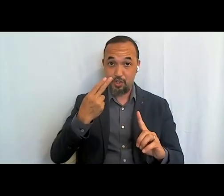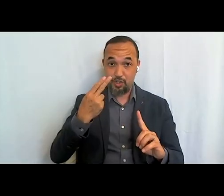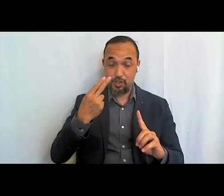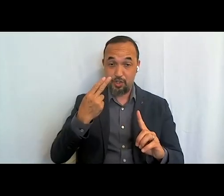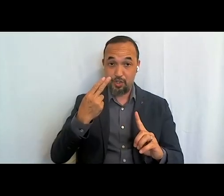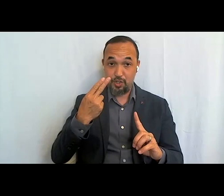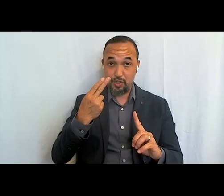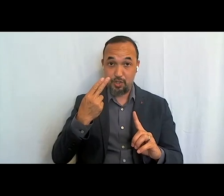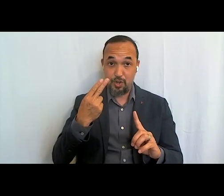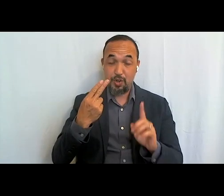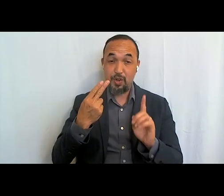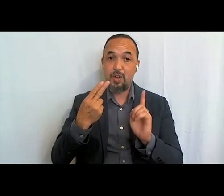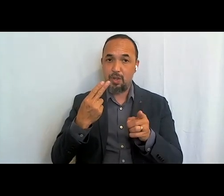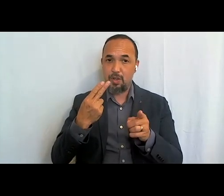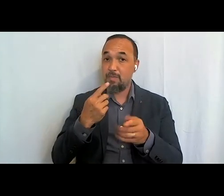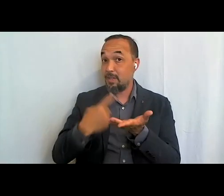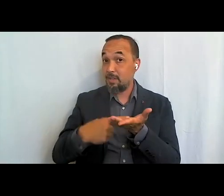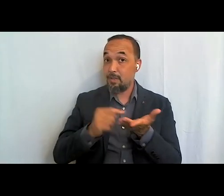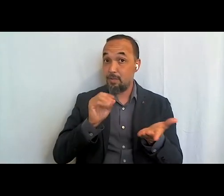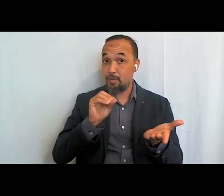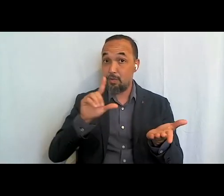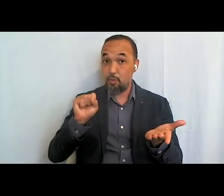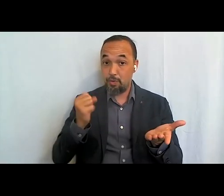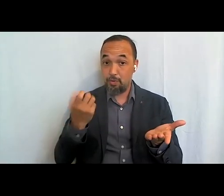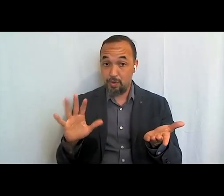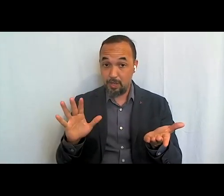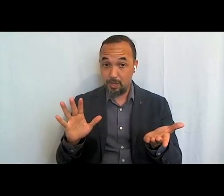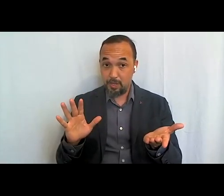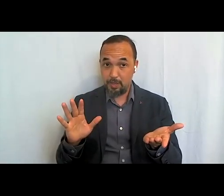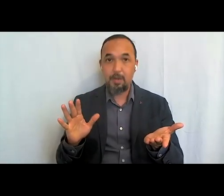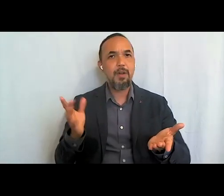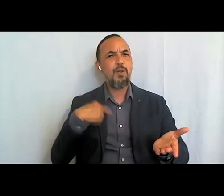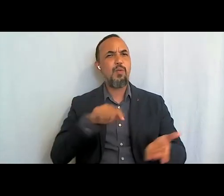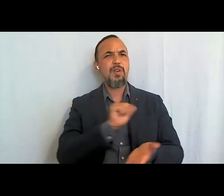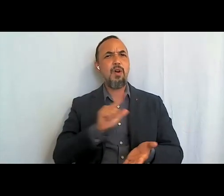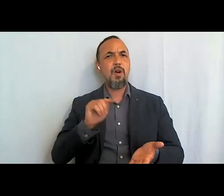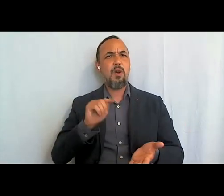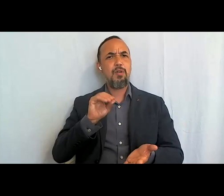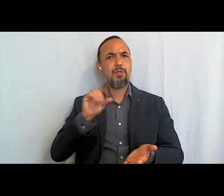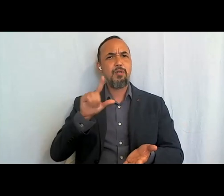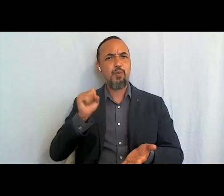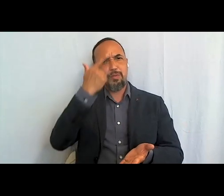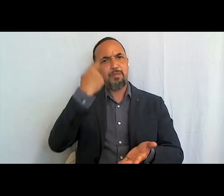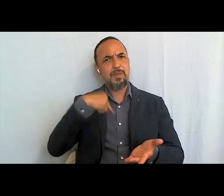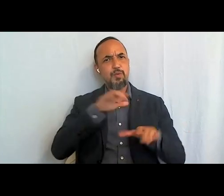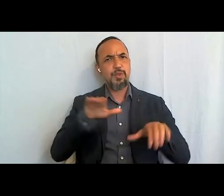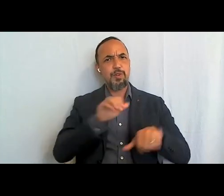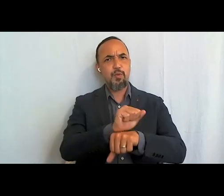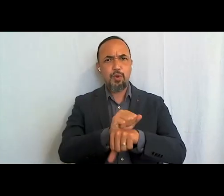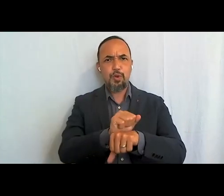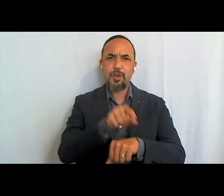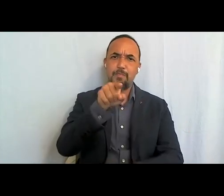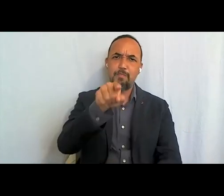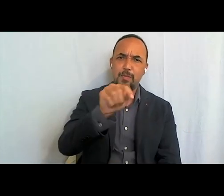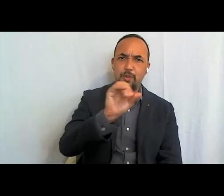We went over tools. We're all tools, really, because we get the job done. You're a tool, I'm a tool,